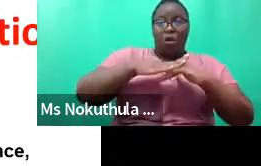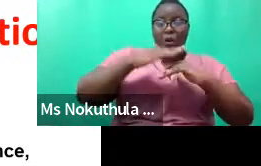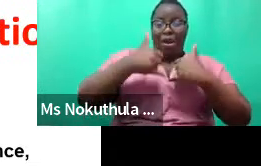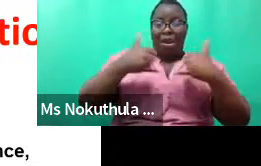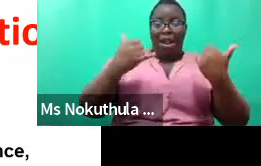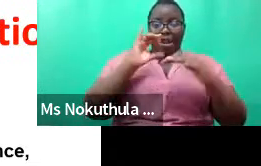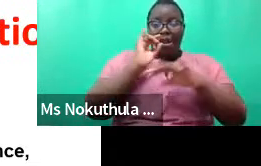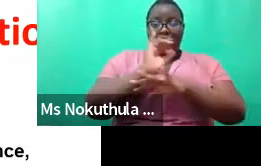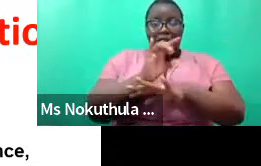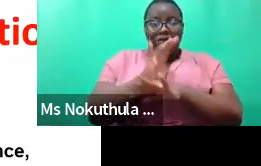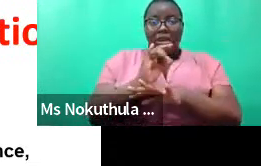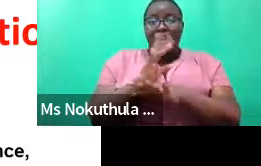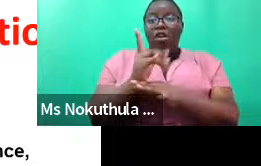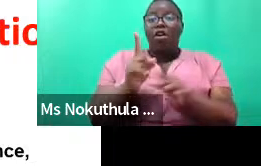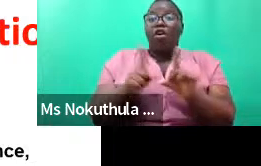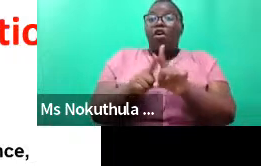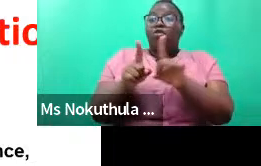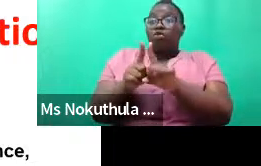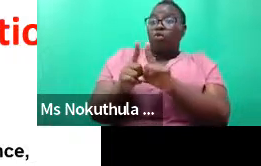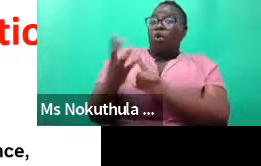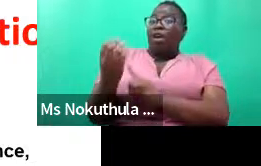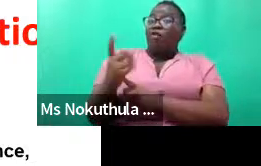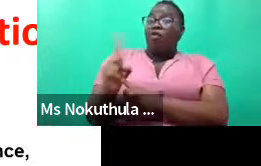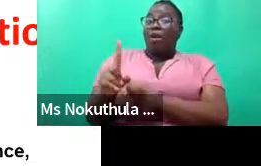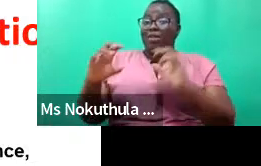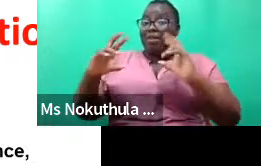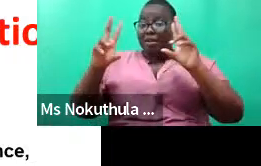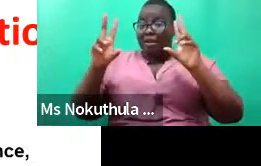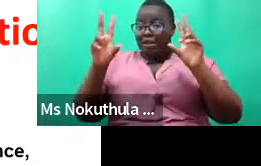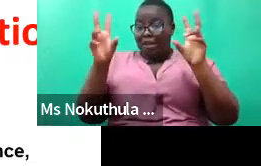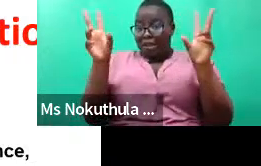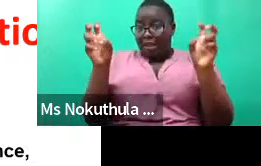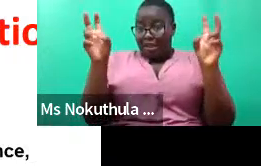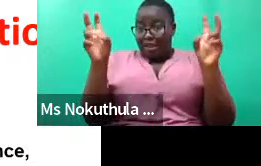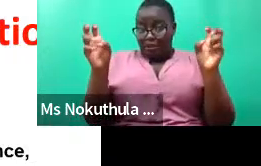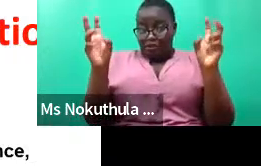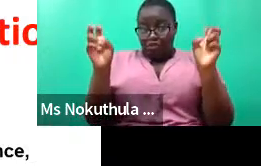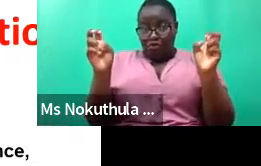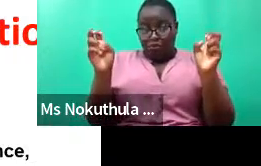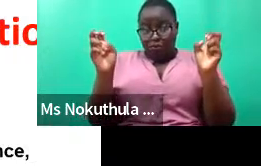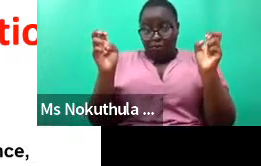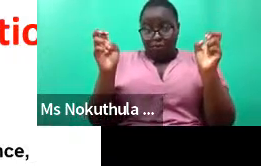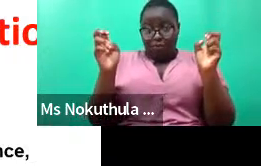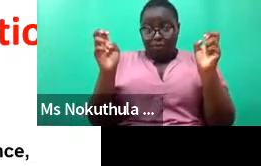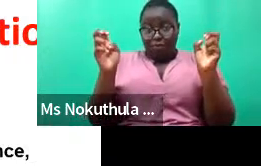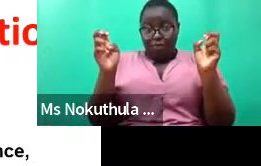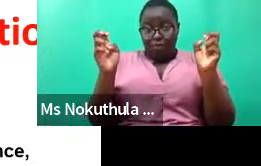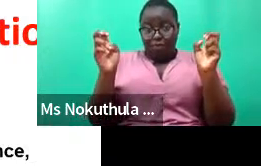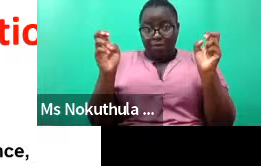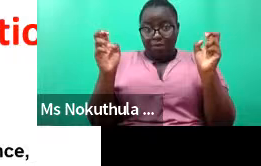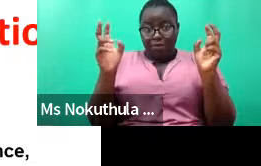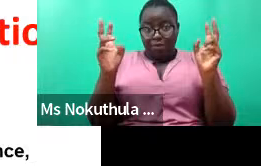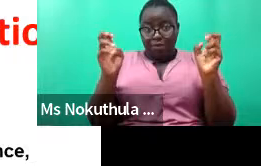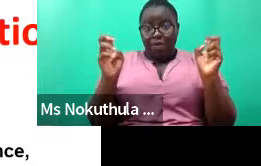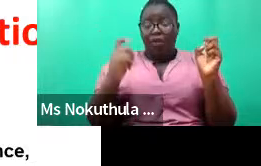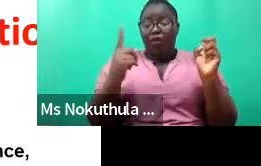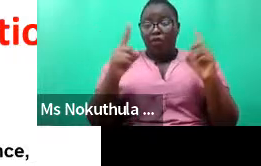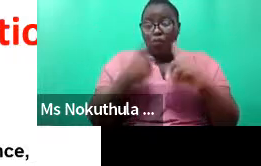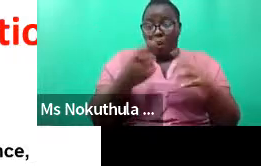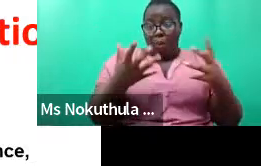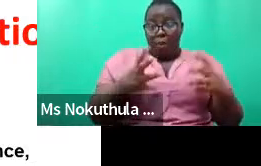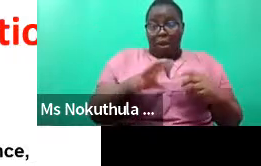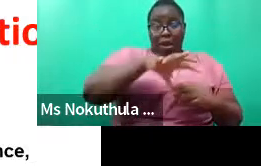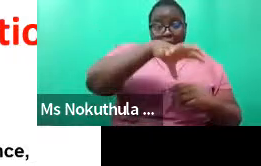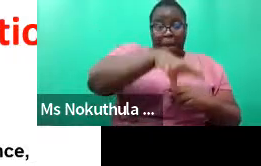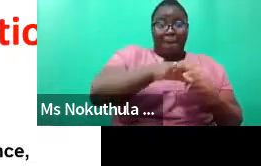there was an issue, a limit in that I've recruited participants from one campuses, which is the main